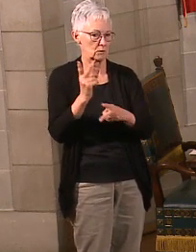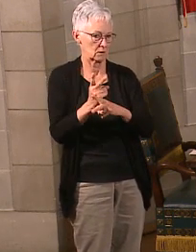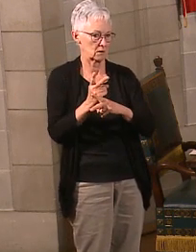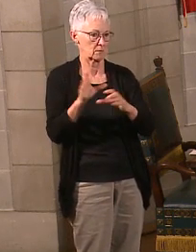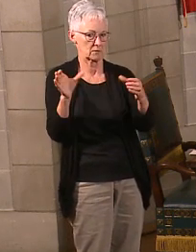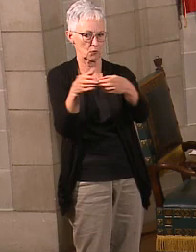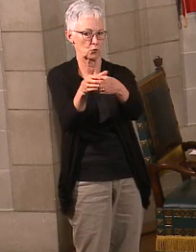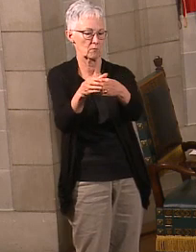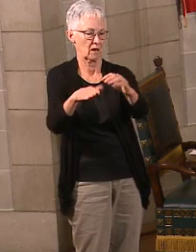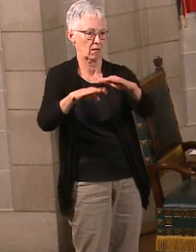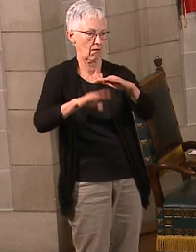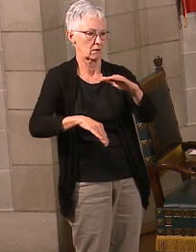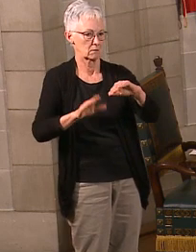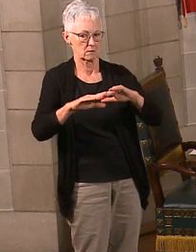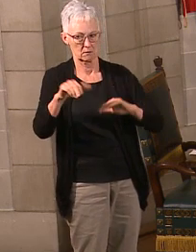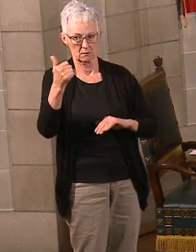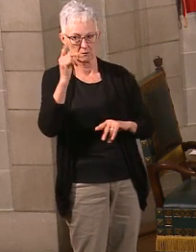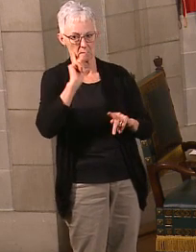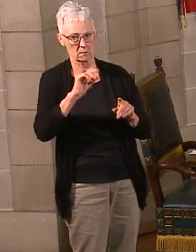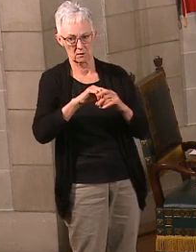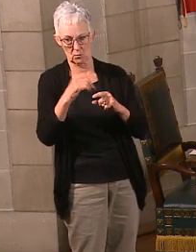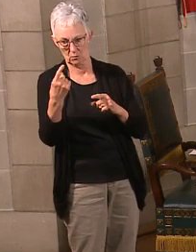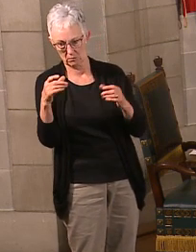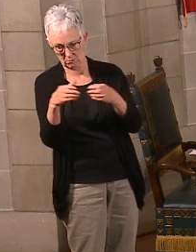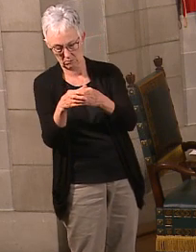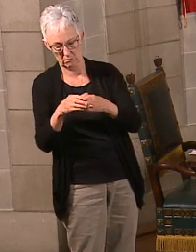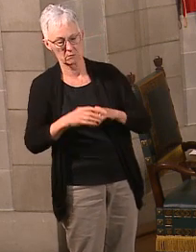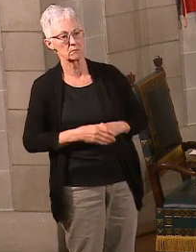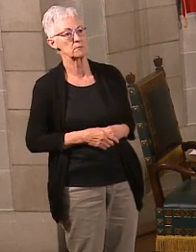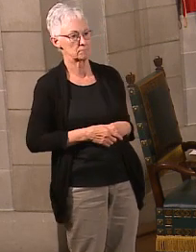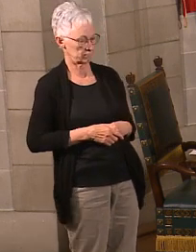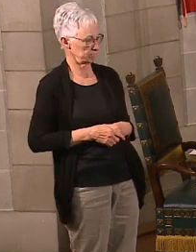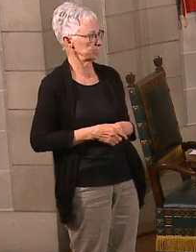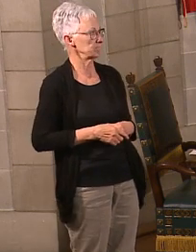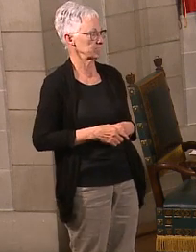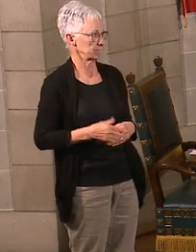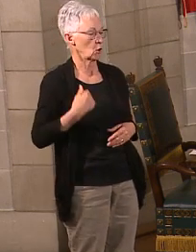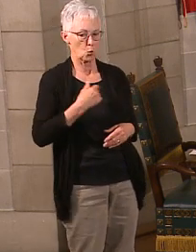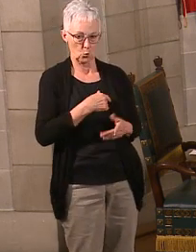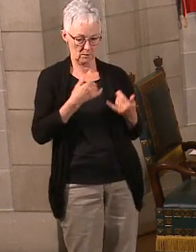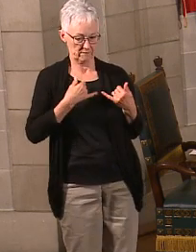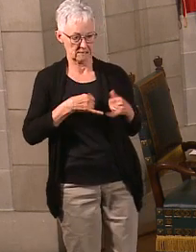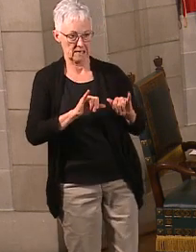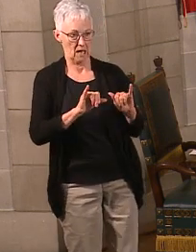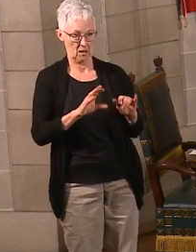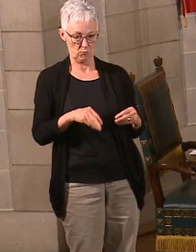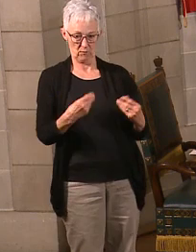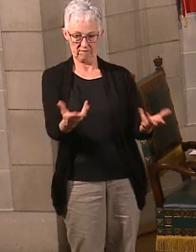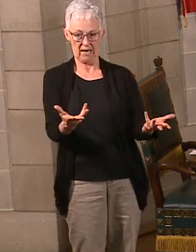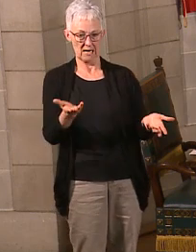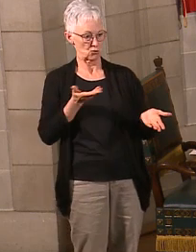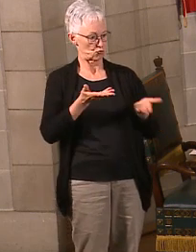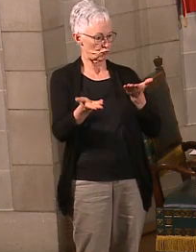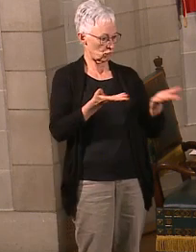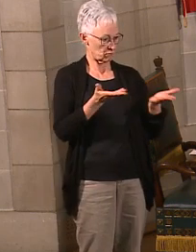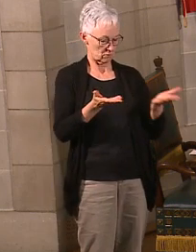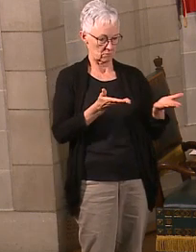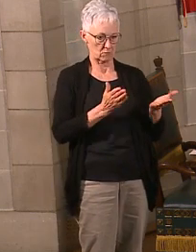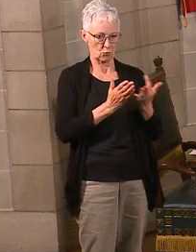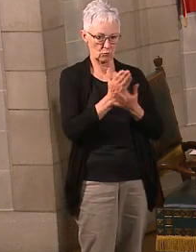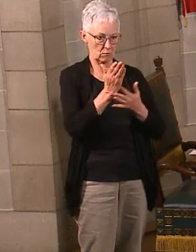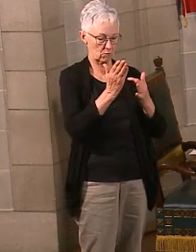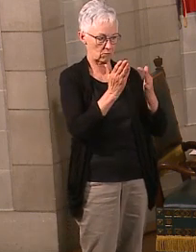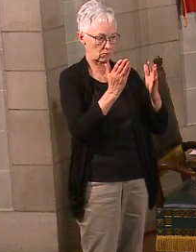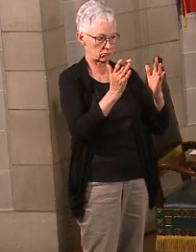that can be engaged at any one time. We've then been able to still deliver what we need to deliver by using technology,